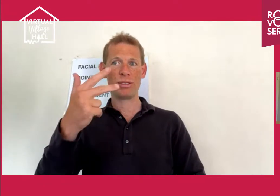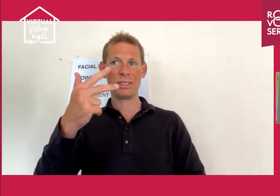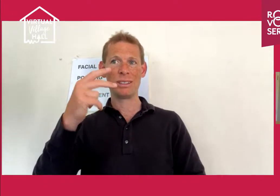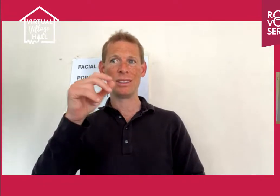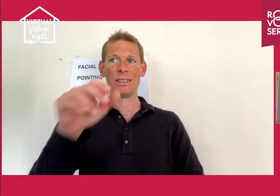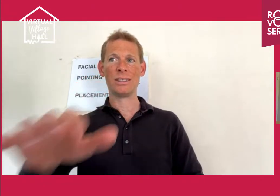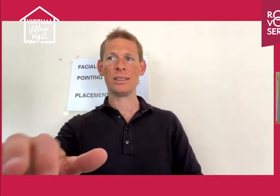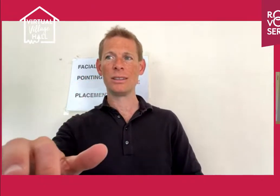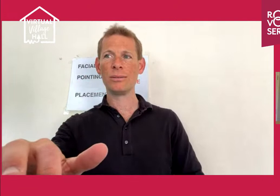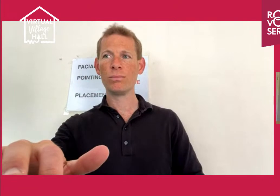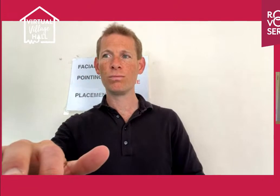Number 3.